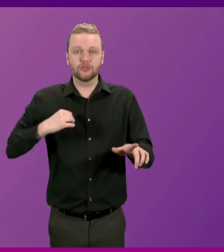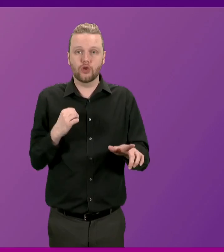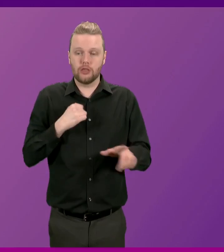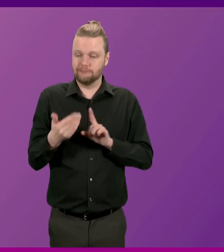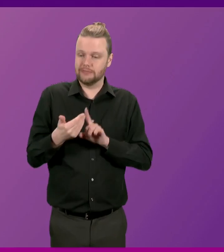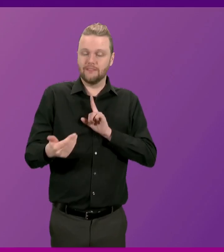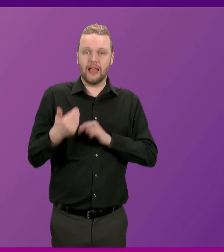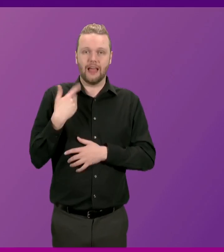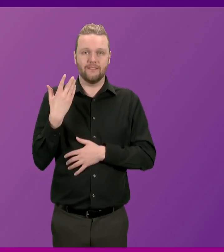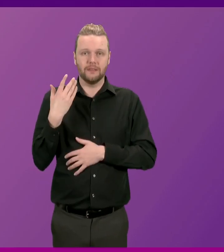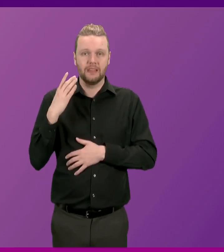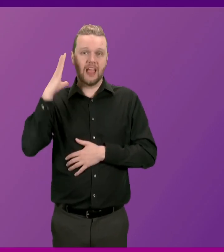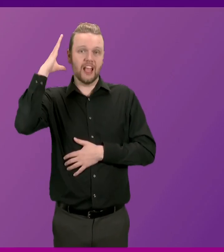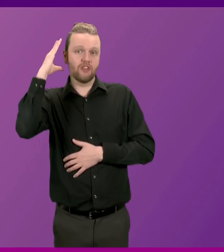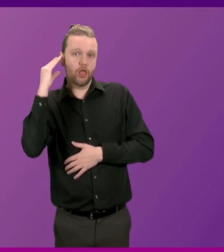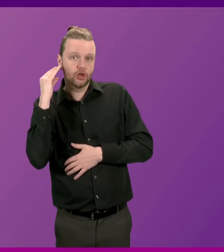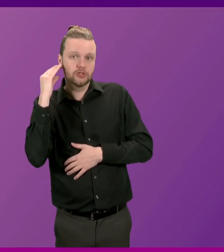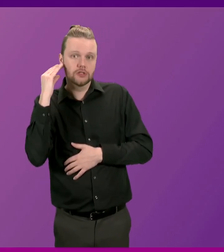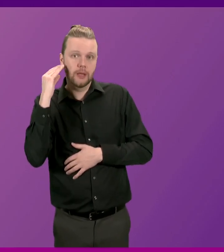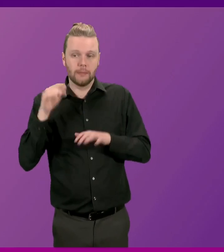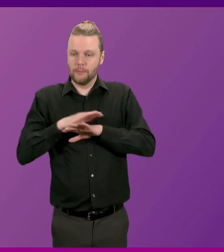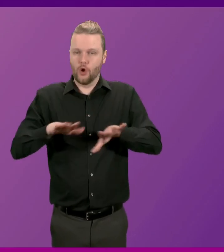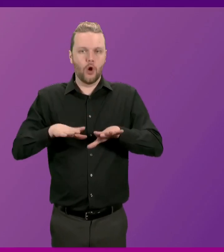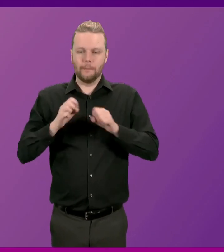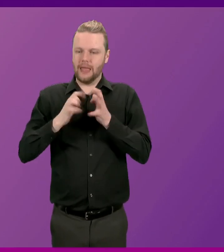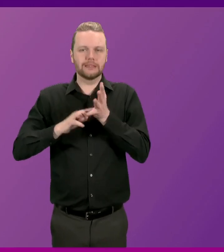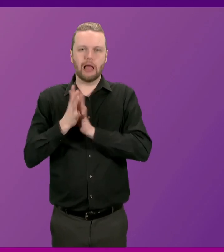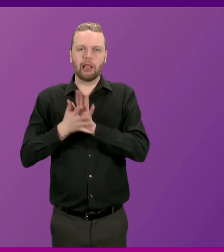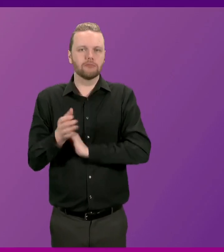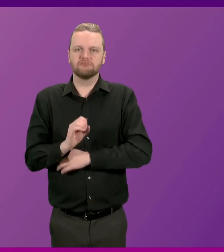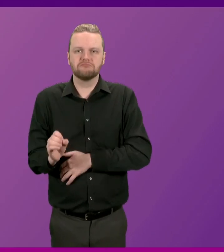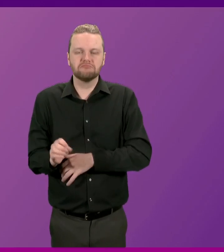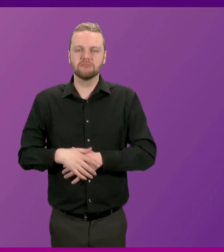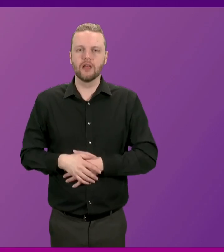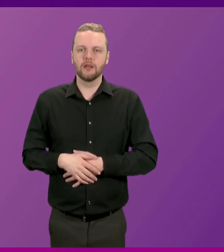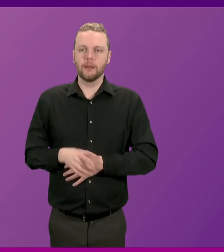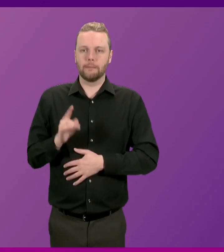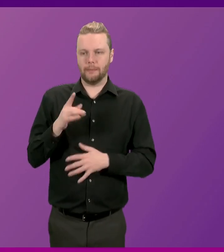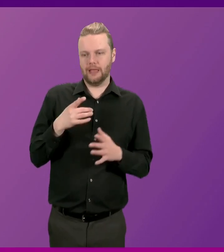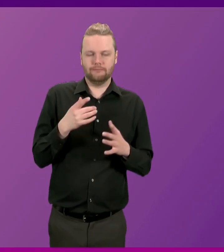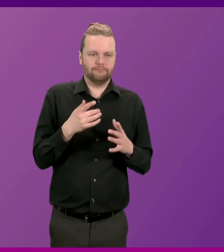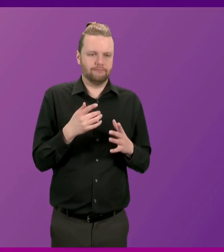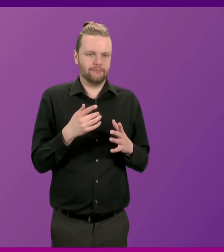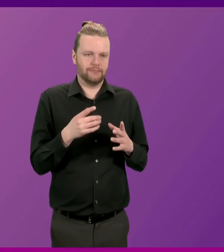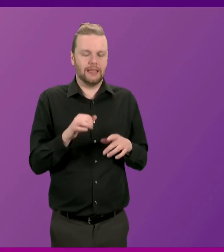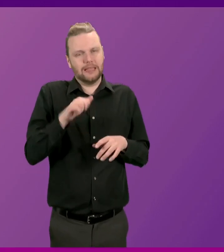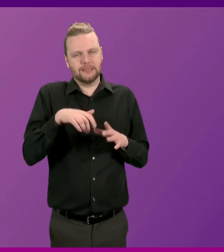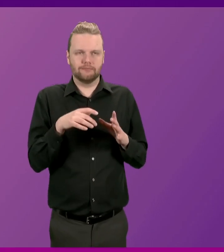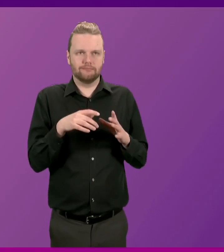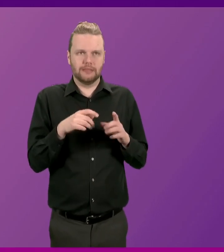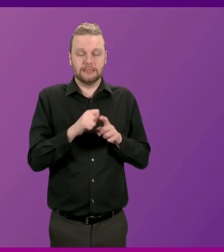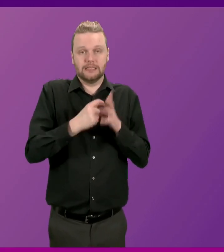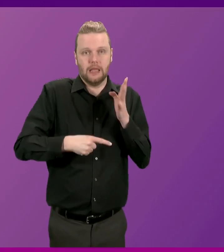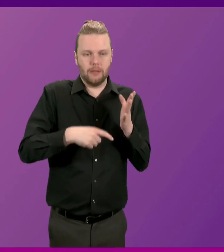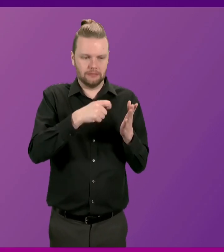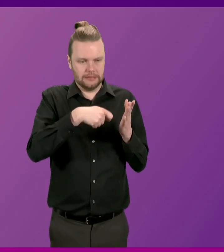as having a hearing loss, but don't necessarily use BSL, so they might tick the yes, I am disabled